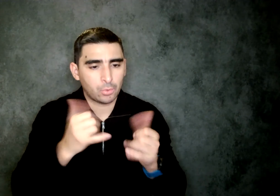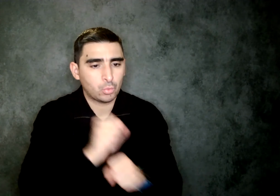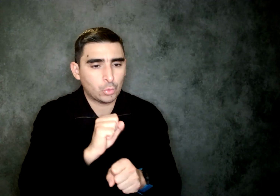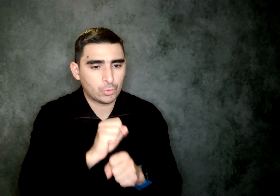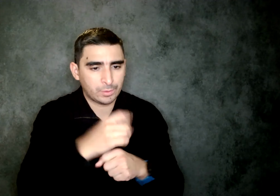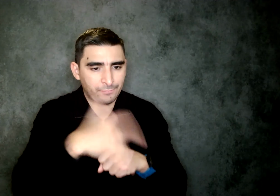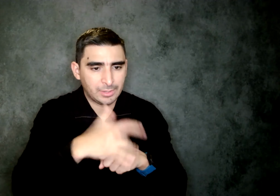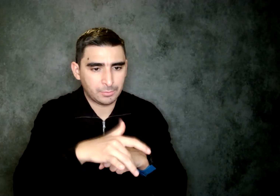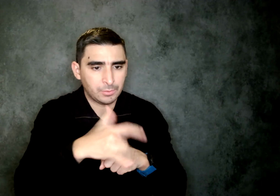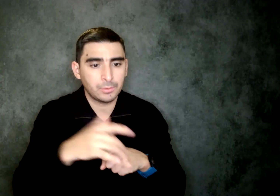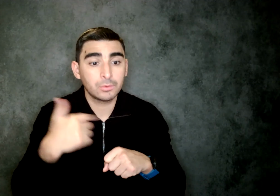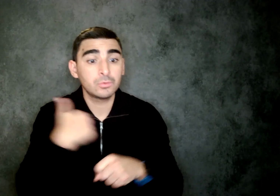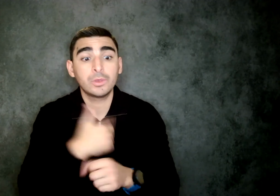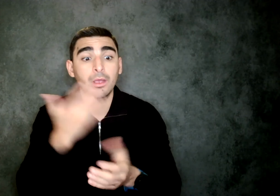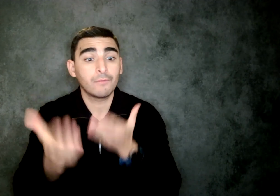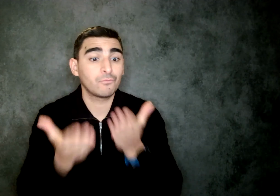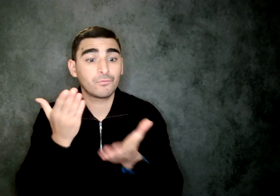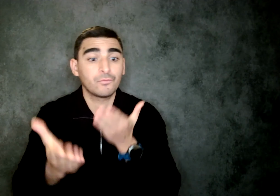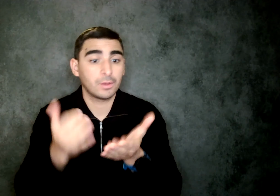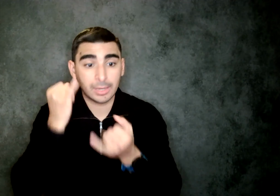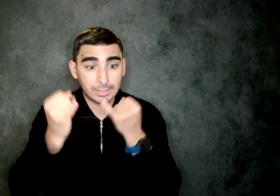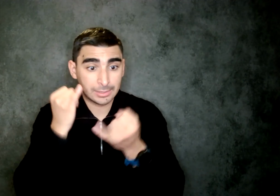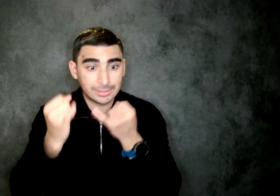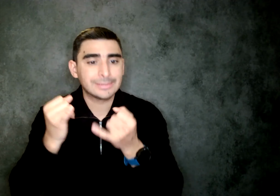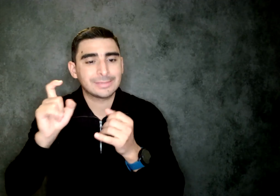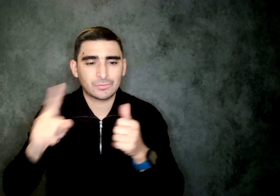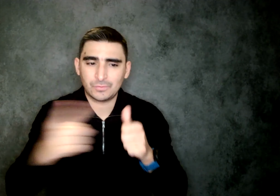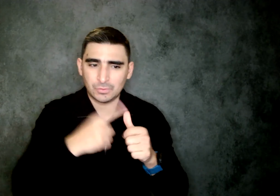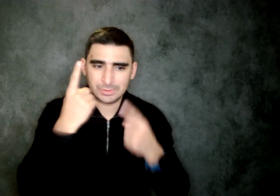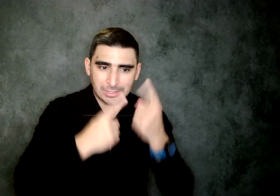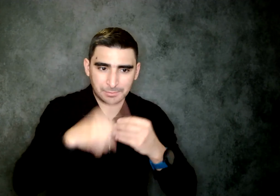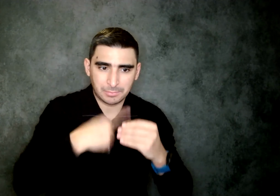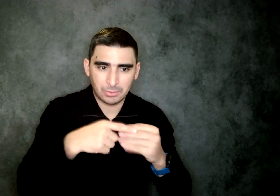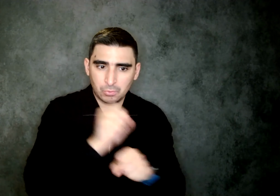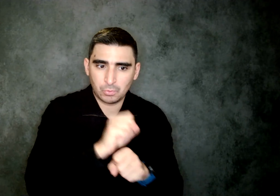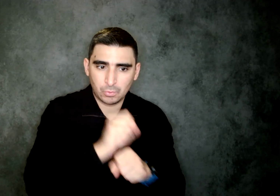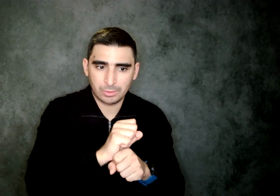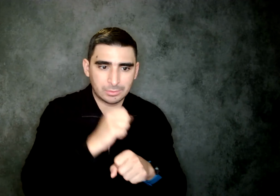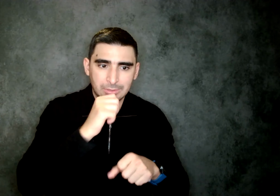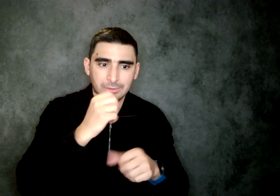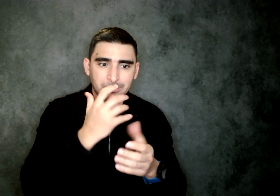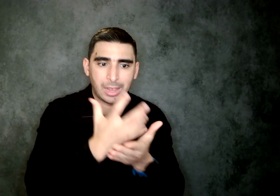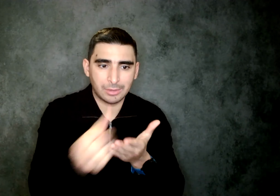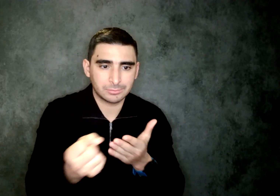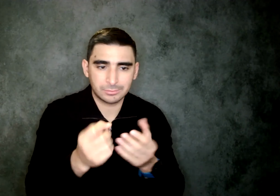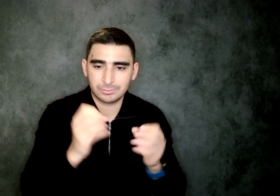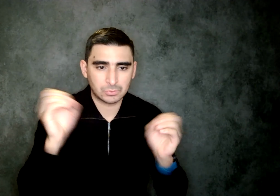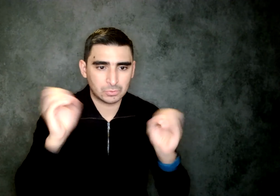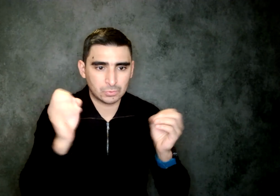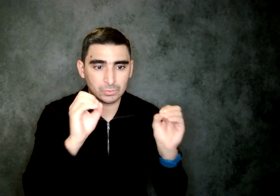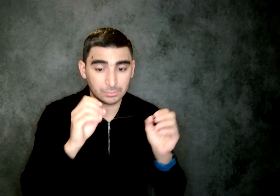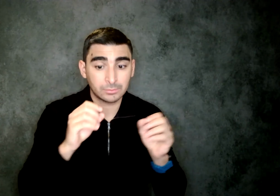to be successful unless we can really think about workforce challenges, both from a culturally competent